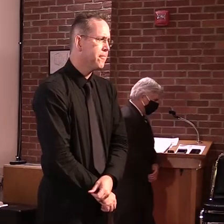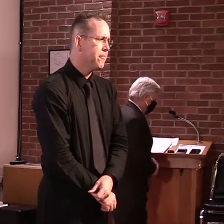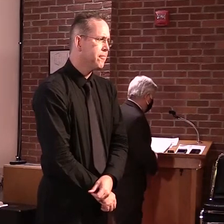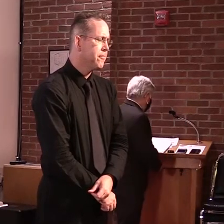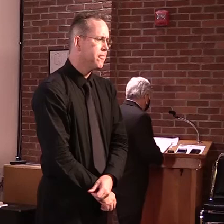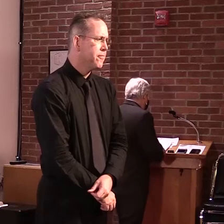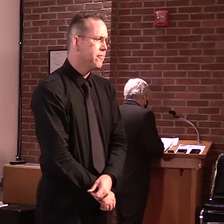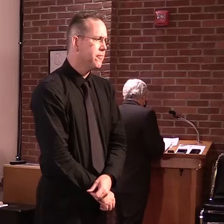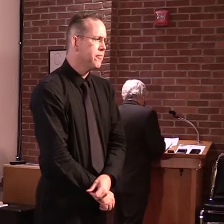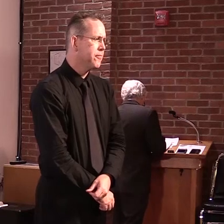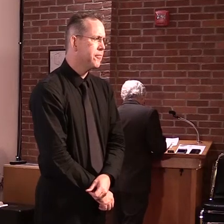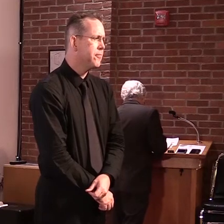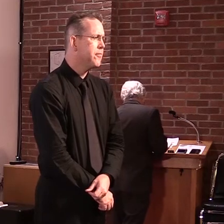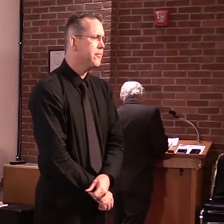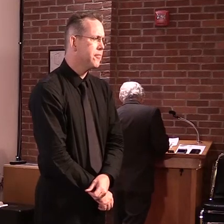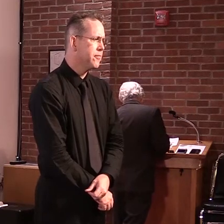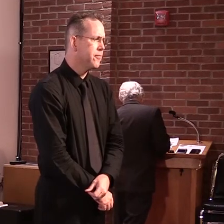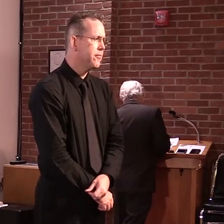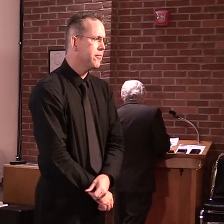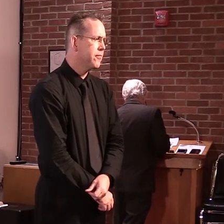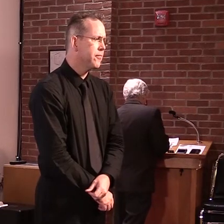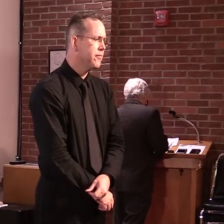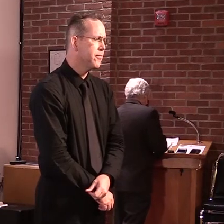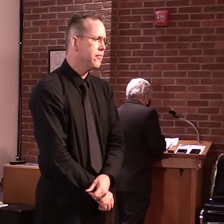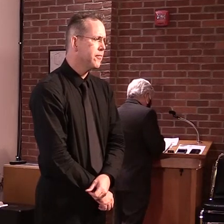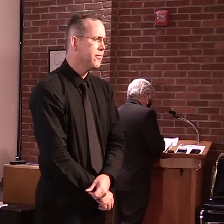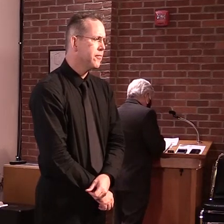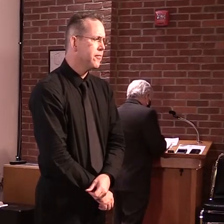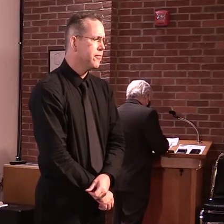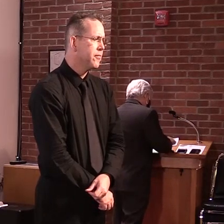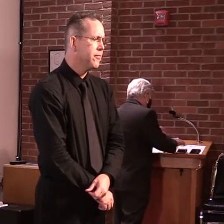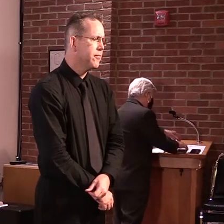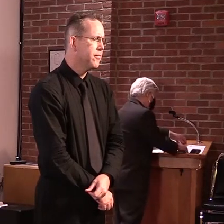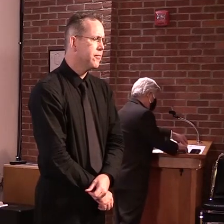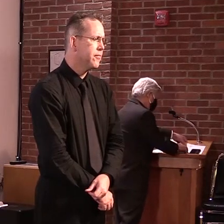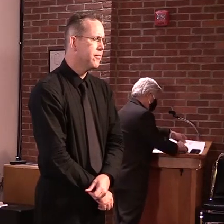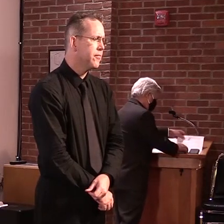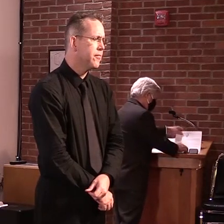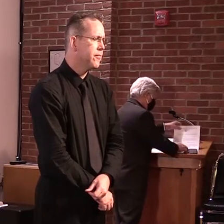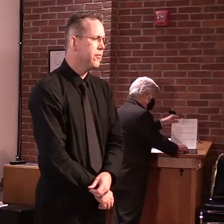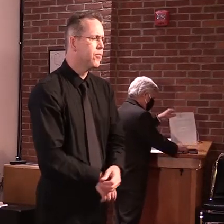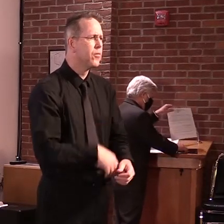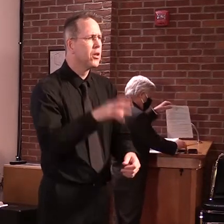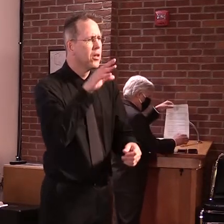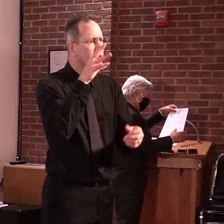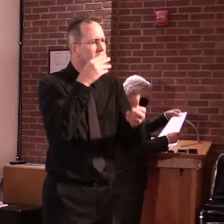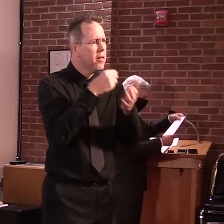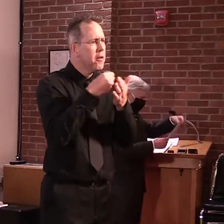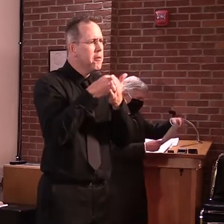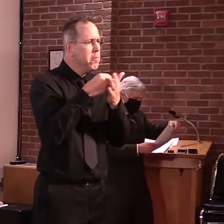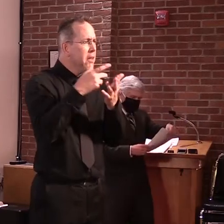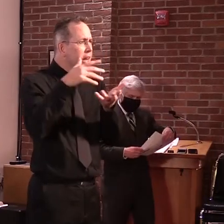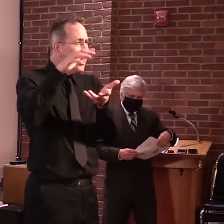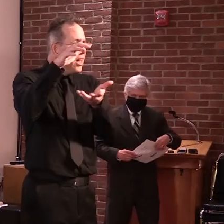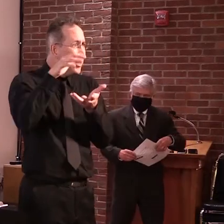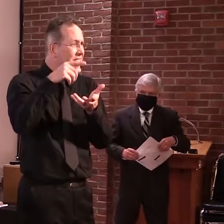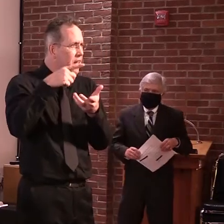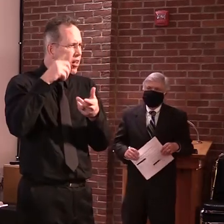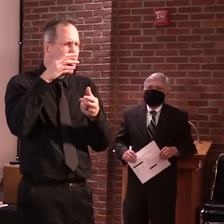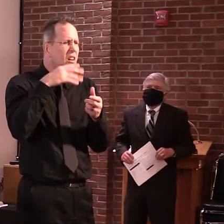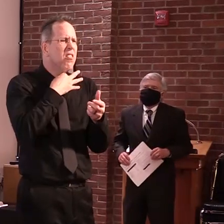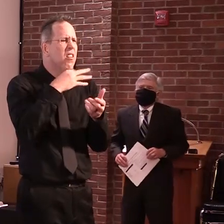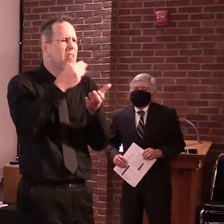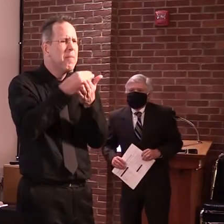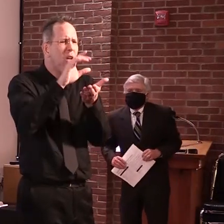in correctional facilities and long-term care facilities. Chris, I'll answer the second part of that